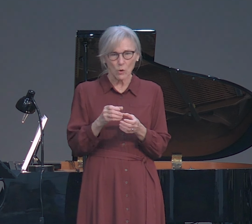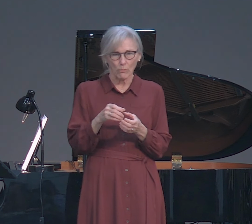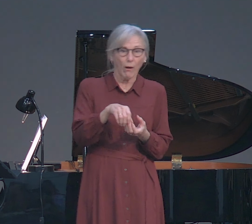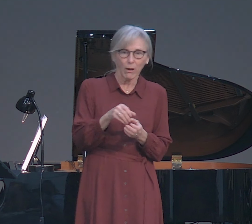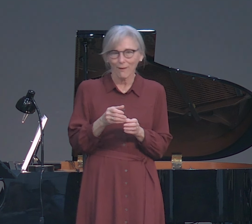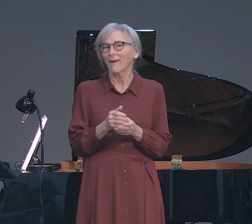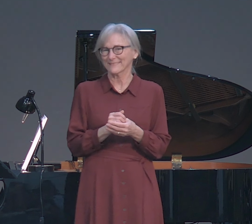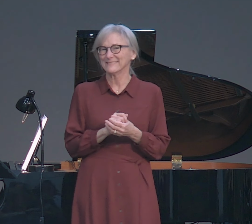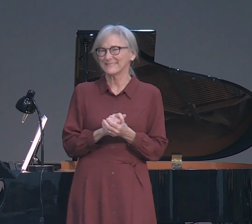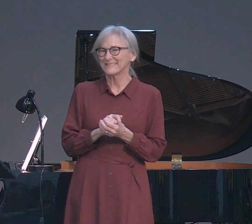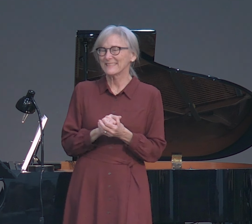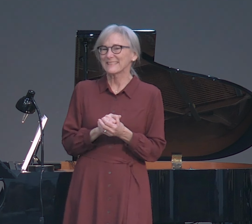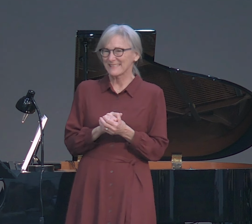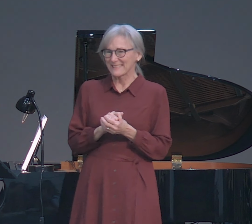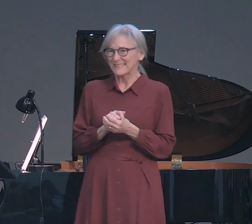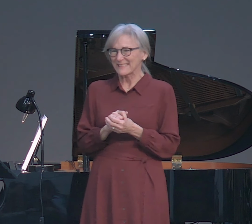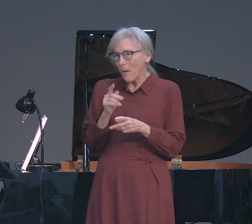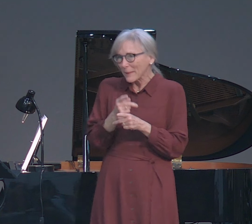here.